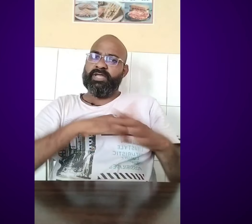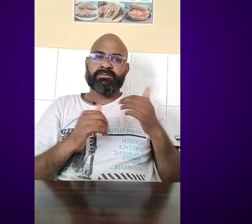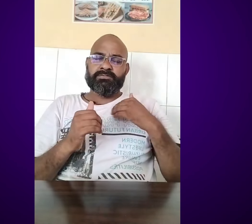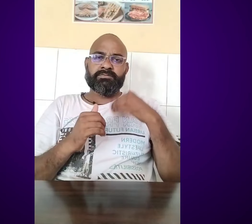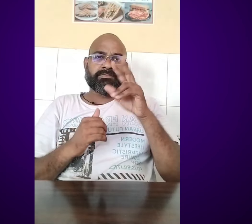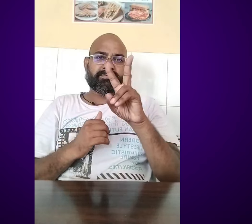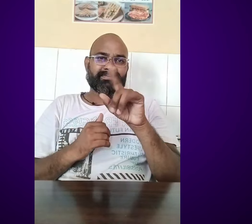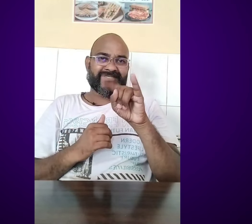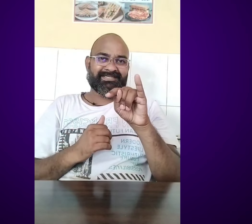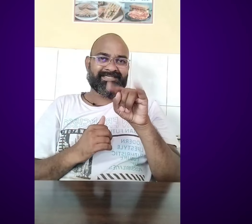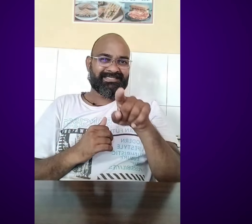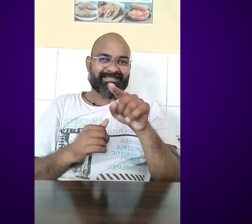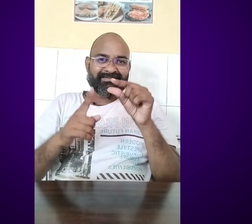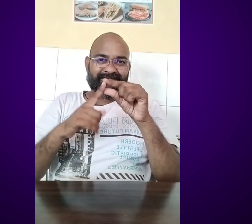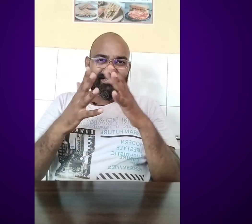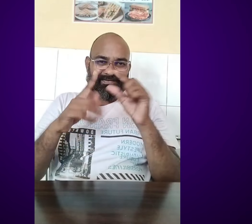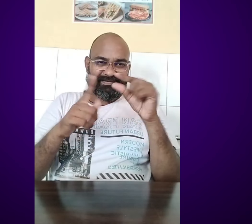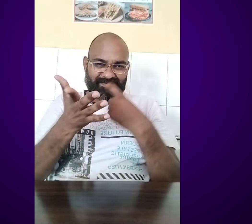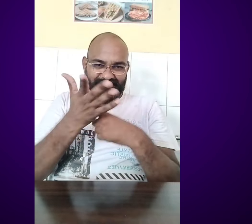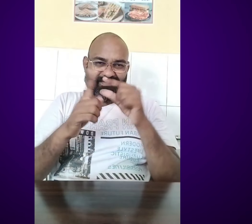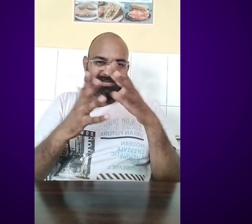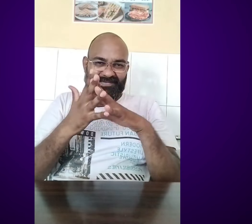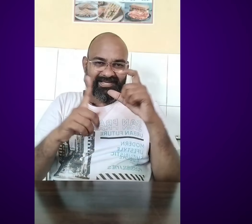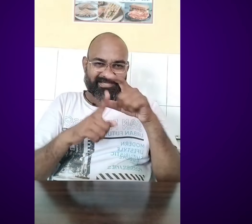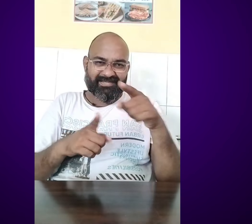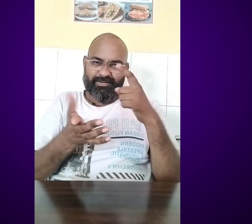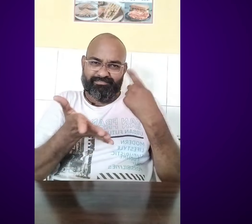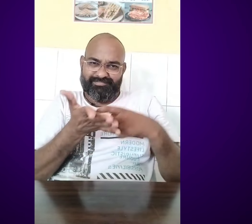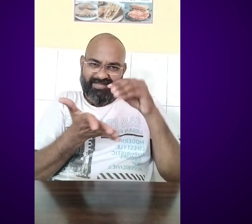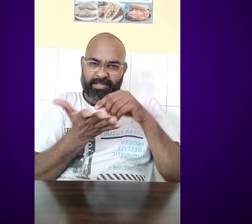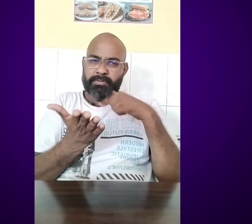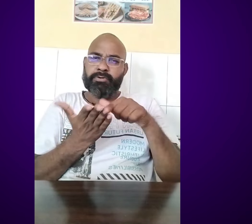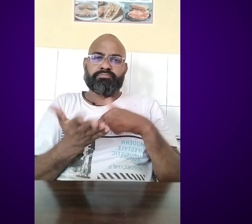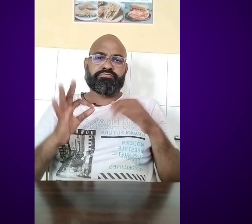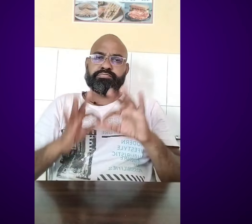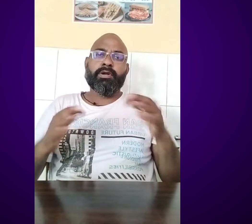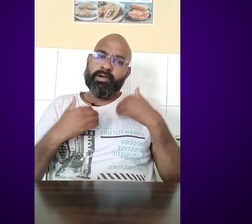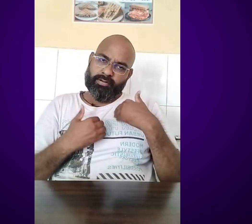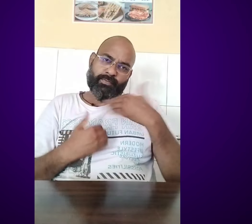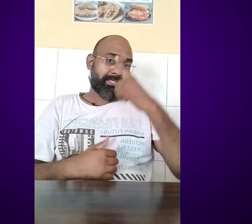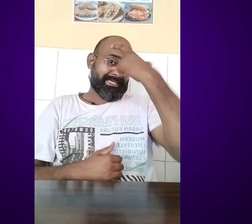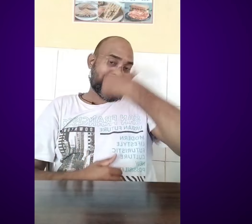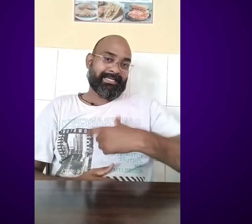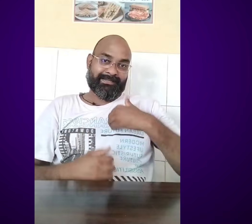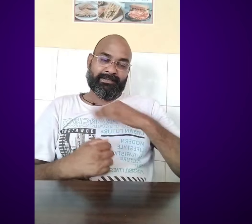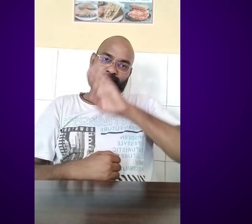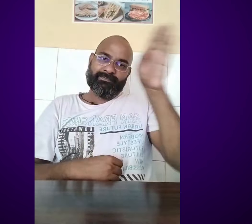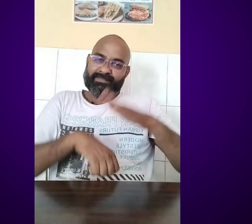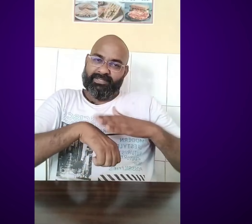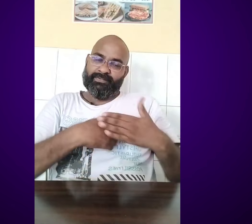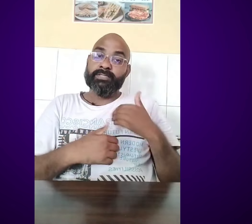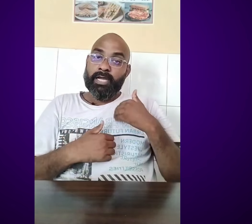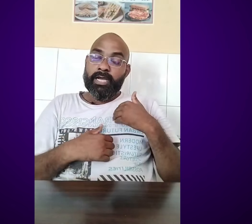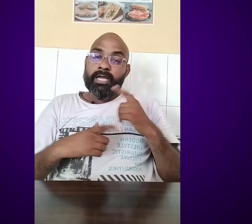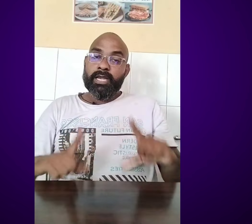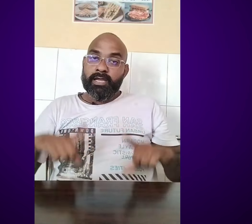regime. Electricity subsidies. In some regions, like Uttar Pradesh, electricity discounts are available for